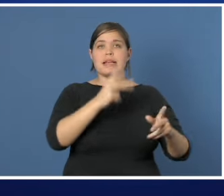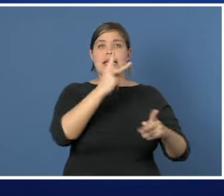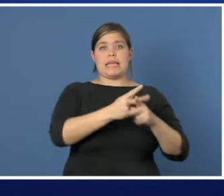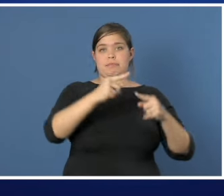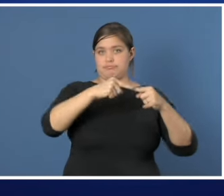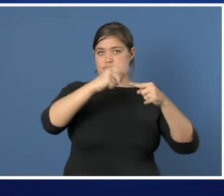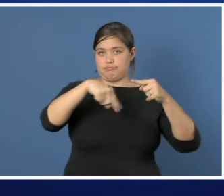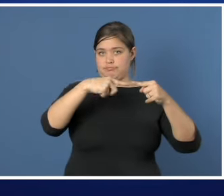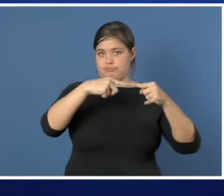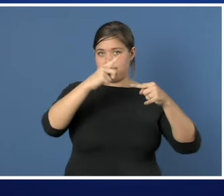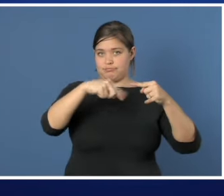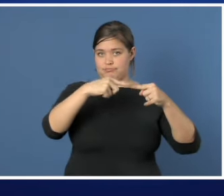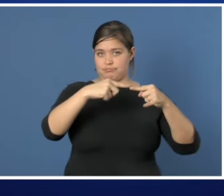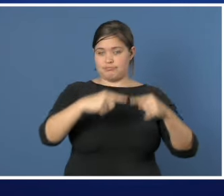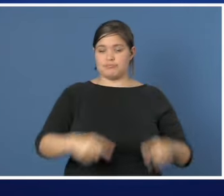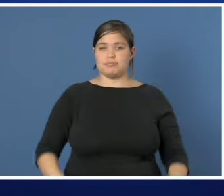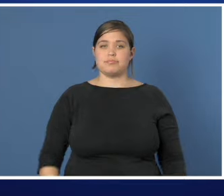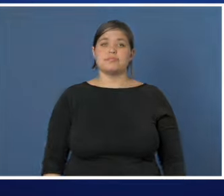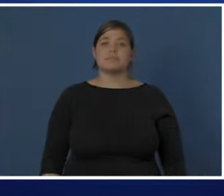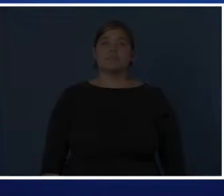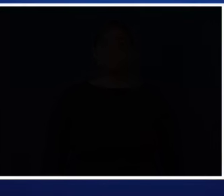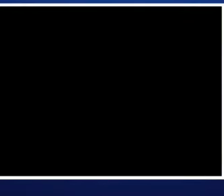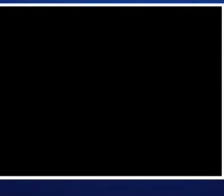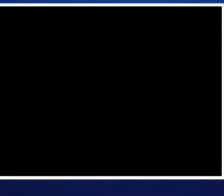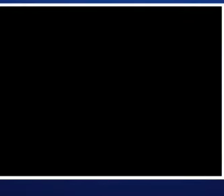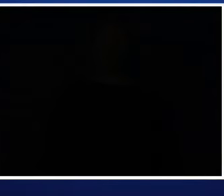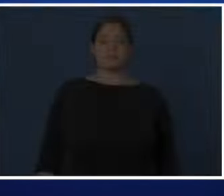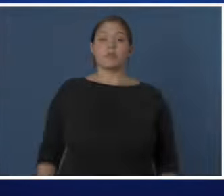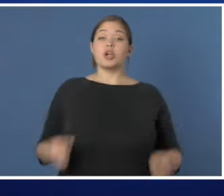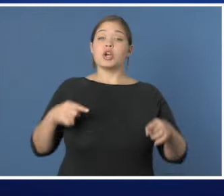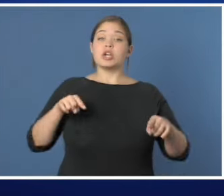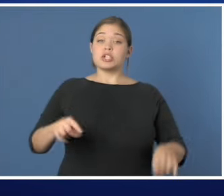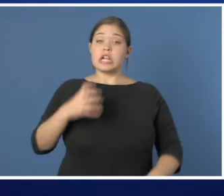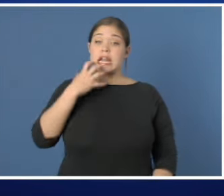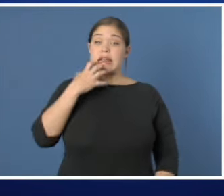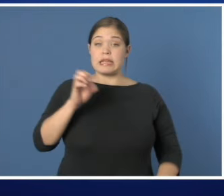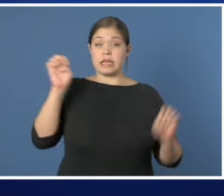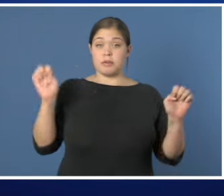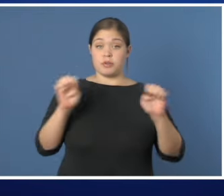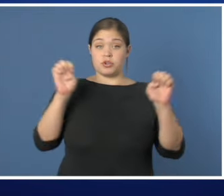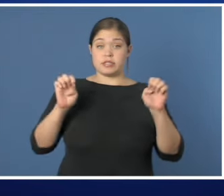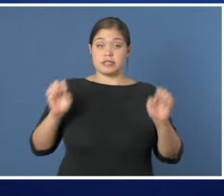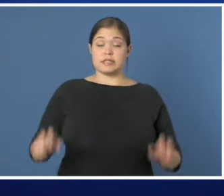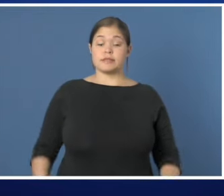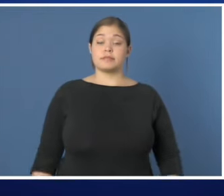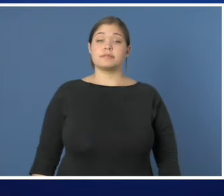during a heat emergency.